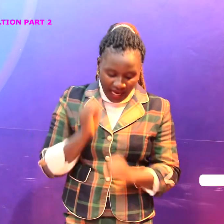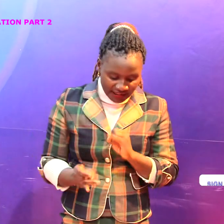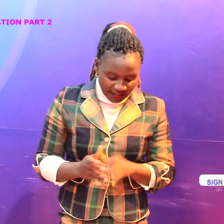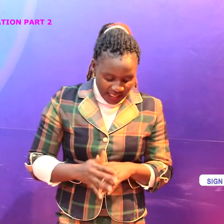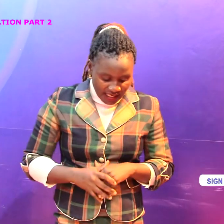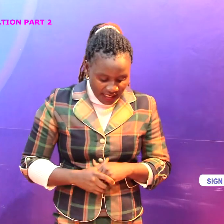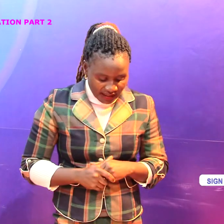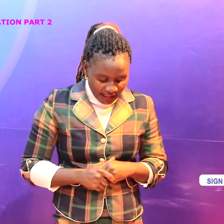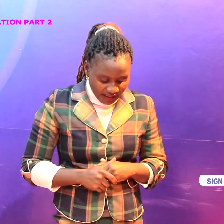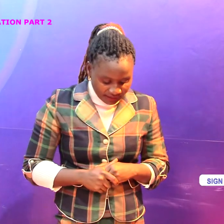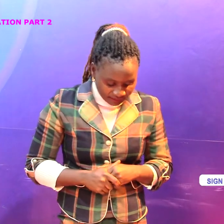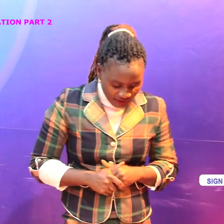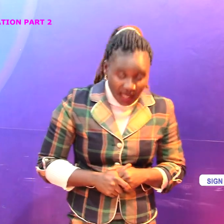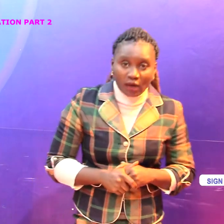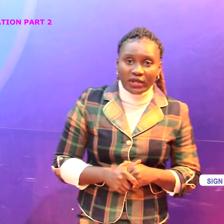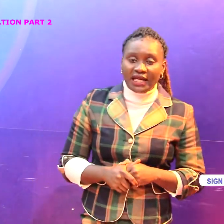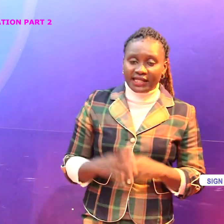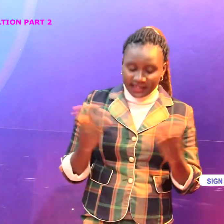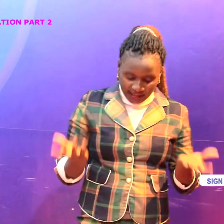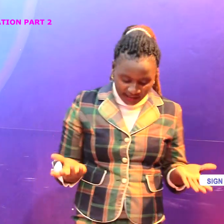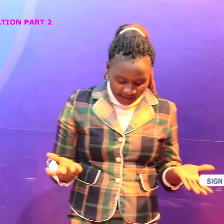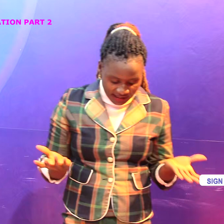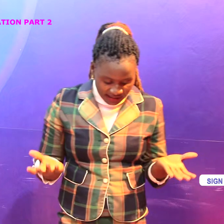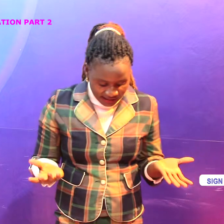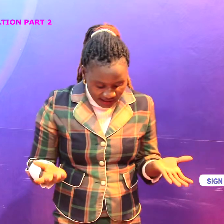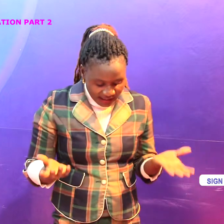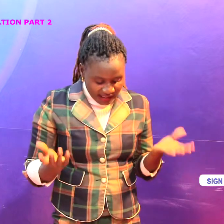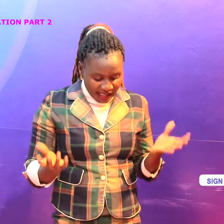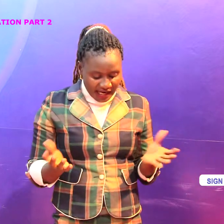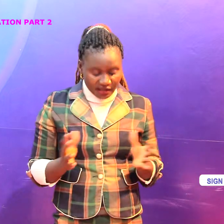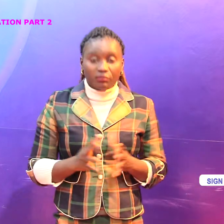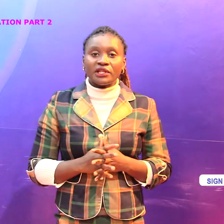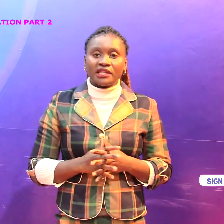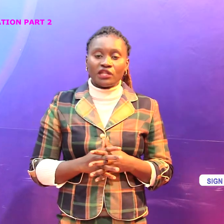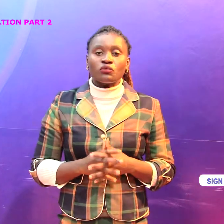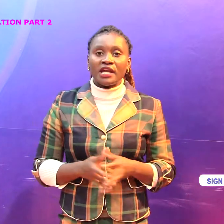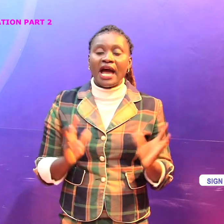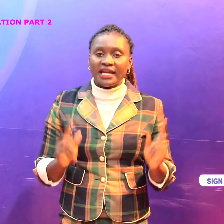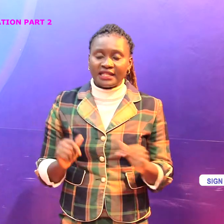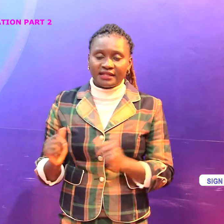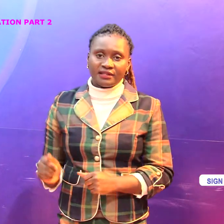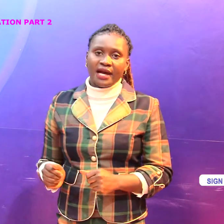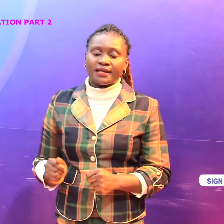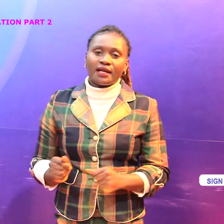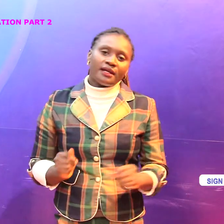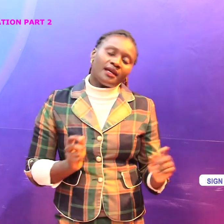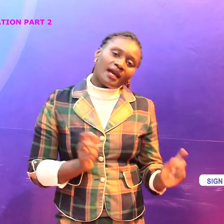judge. And then our next sentence is the girl pretended to be a head teacher. The